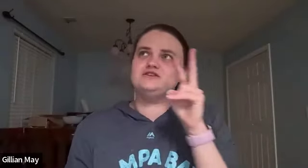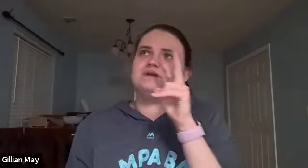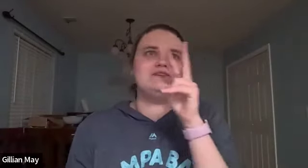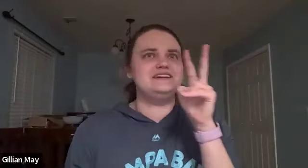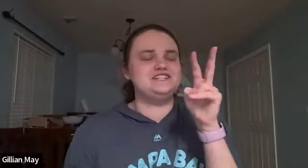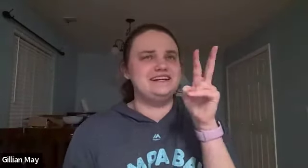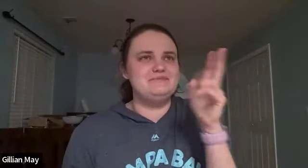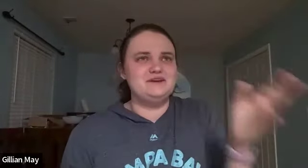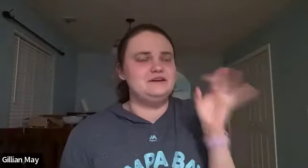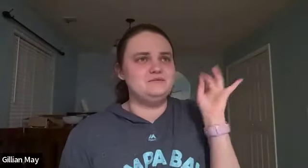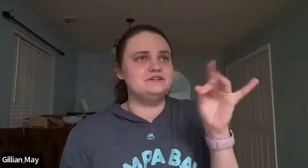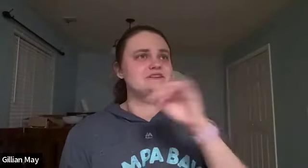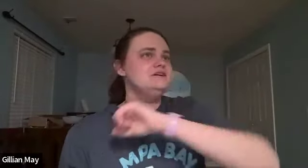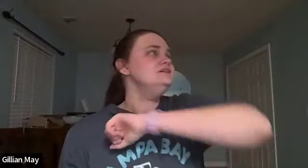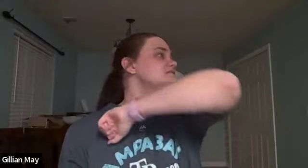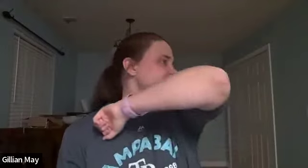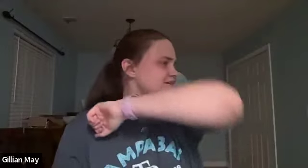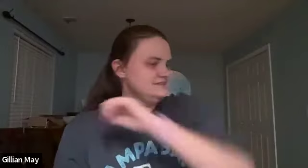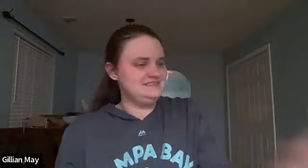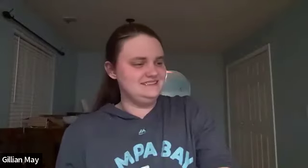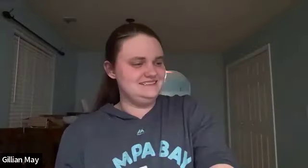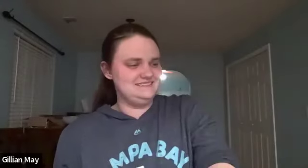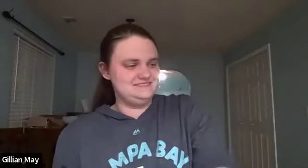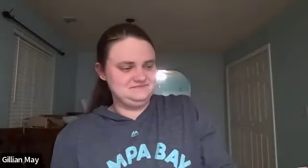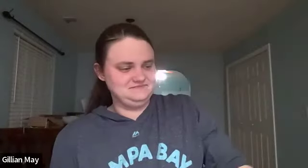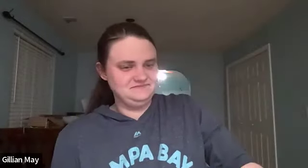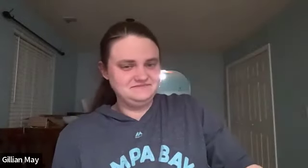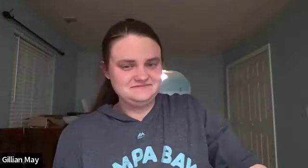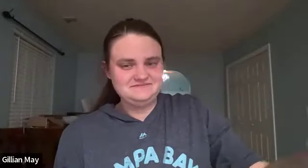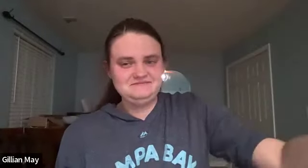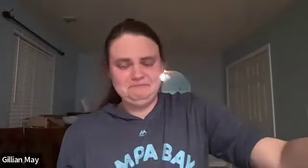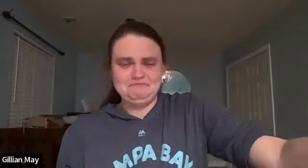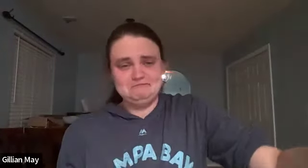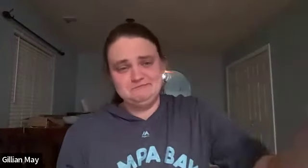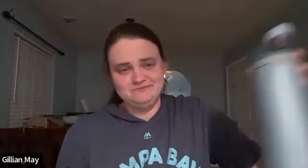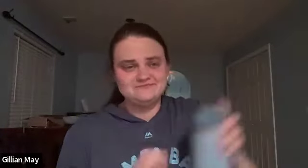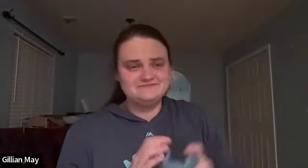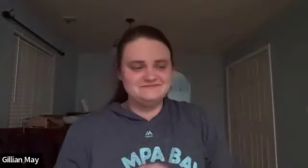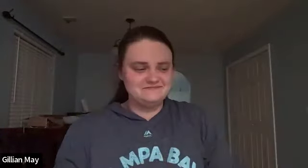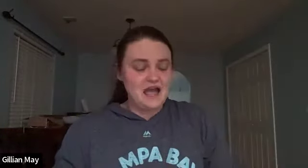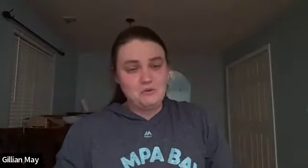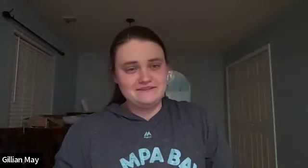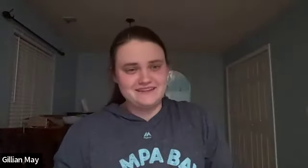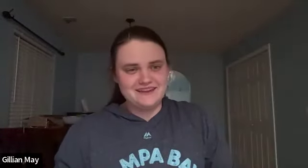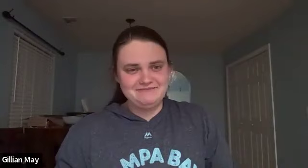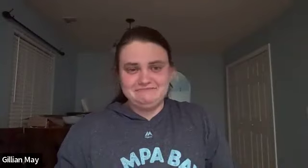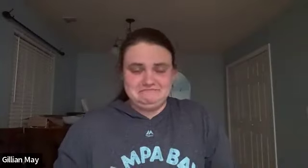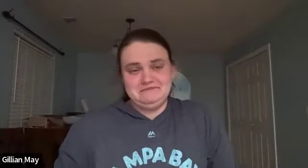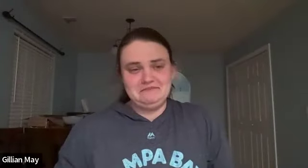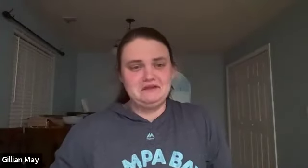around the kitchen and I pick random. I know, you would think after 3 years of doing this, we would have. Anyway, we're getting there, people.